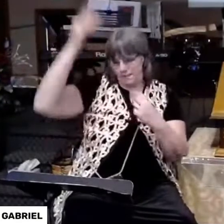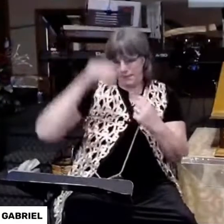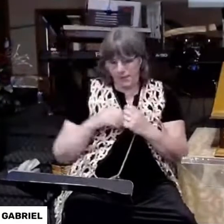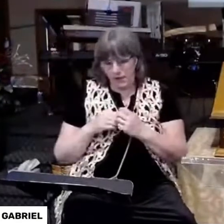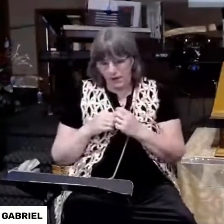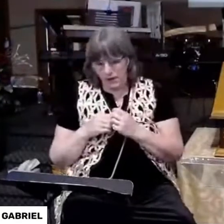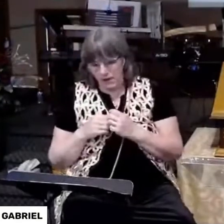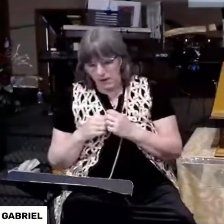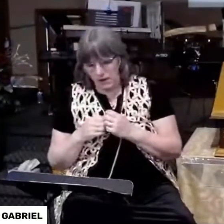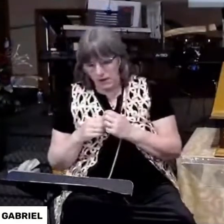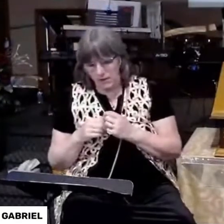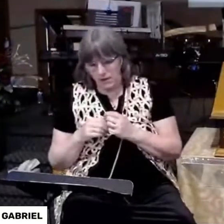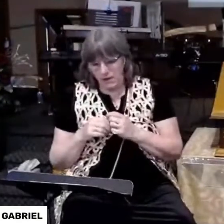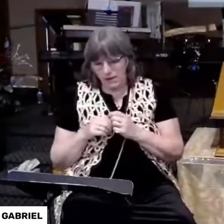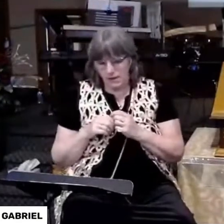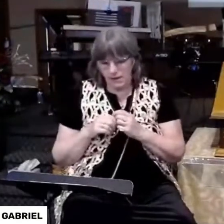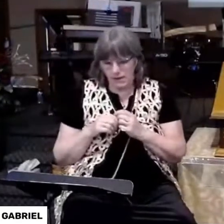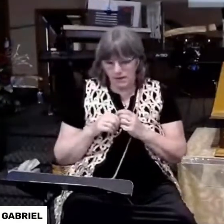but